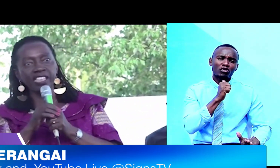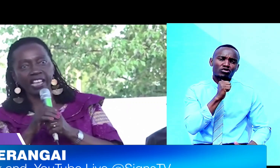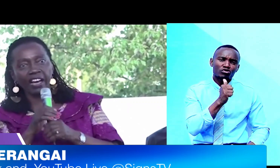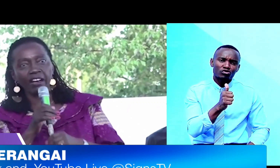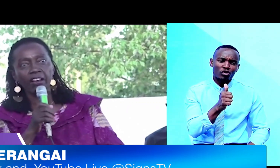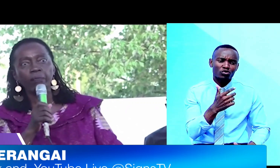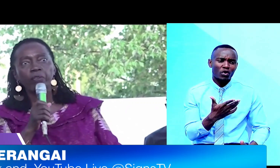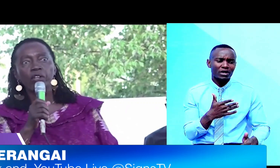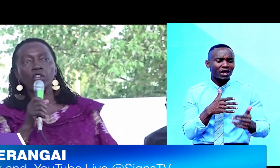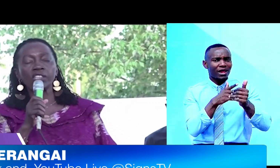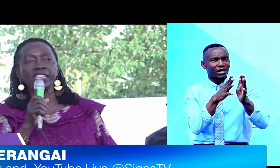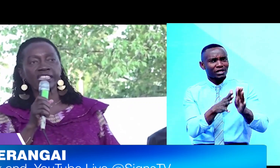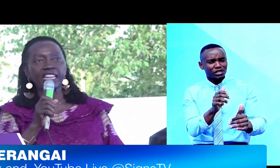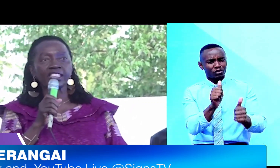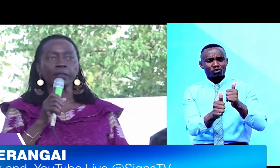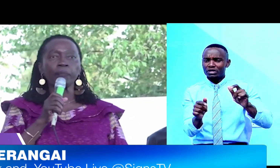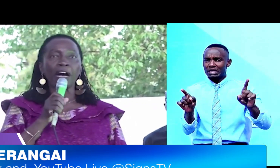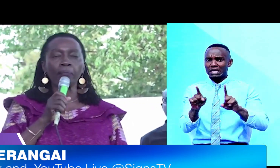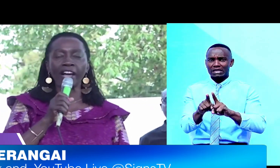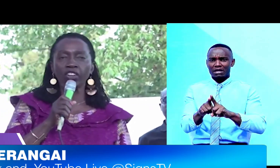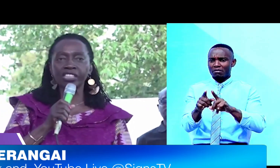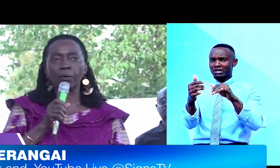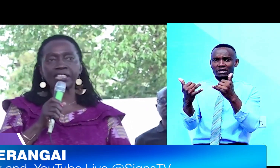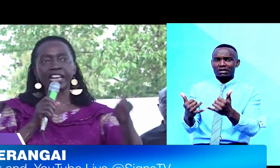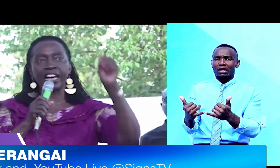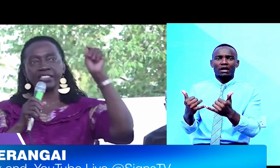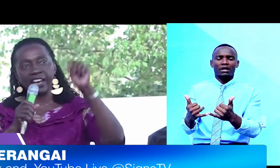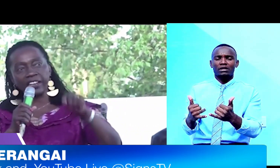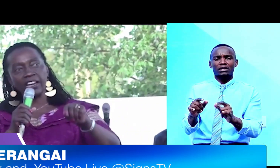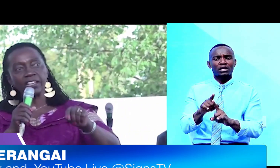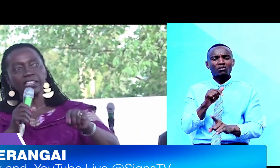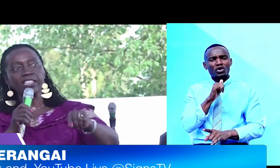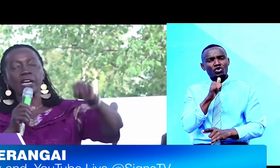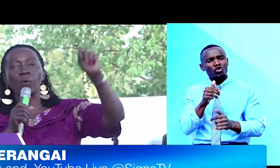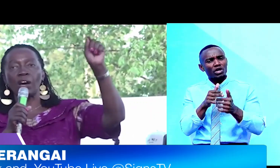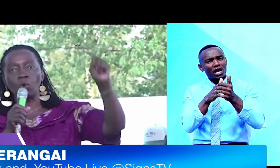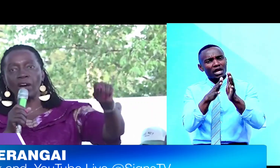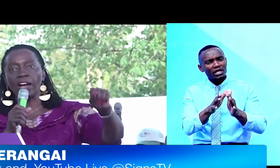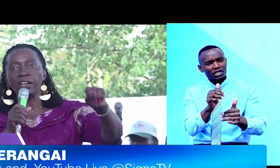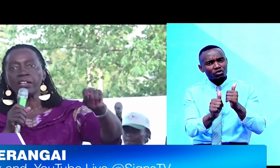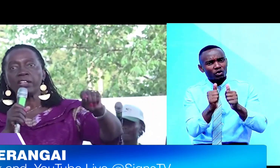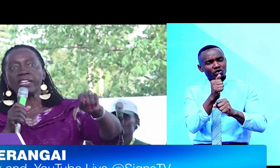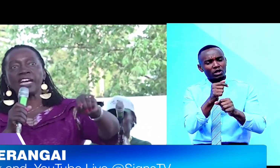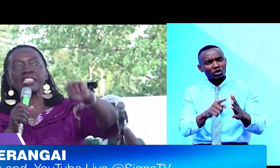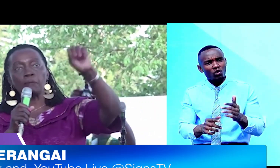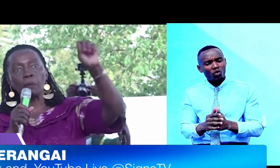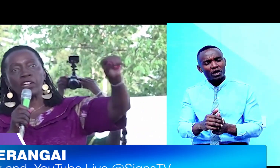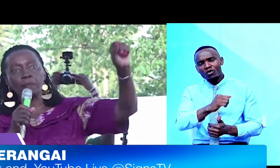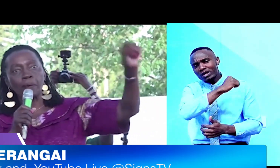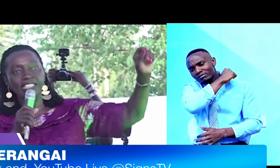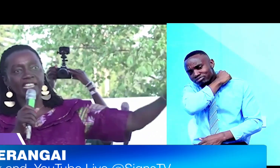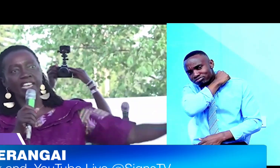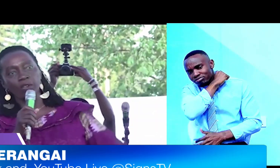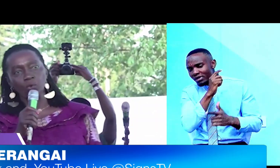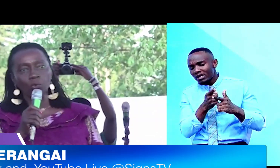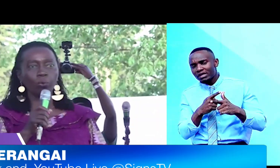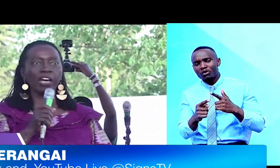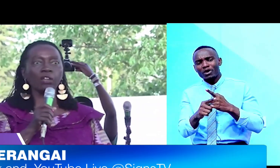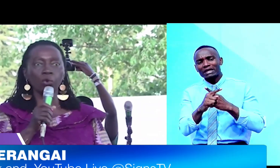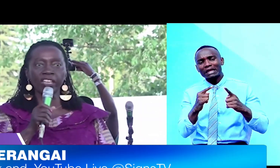there, not leadership ambayo itawateka nyara, itawaua na itapora pesa yenu. We are looking